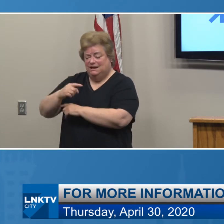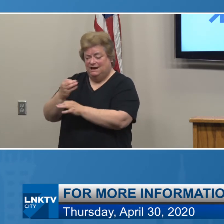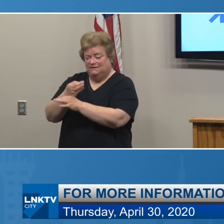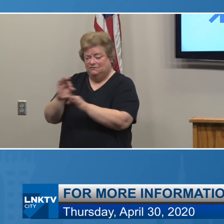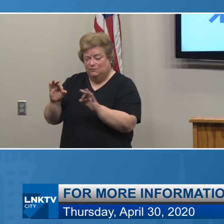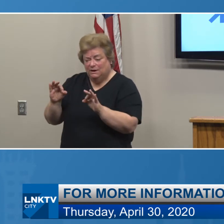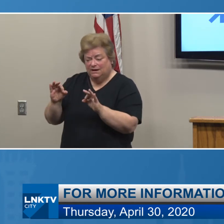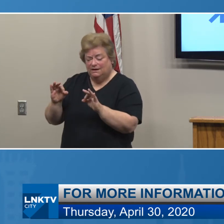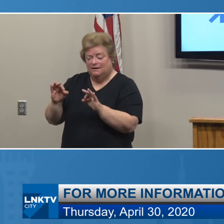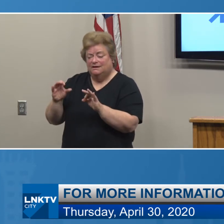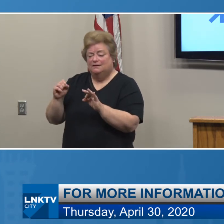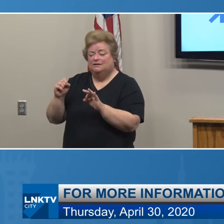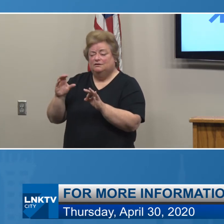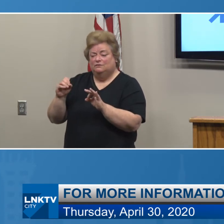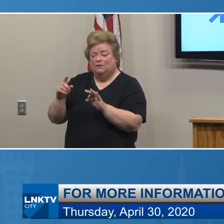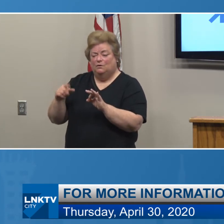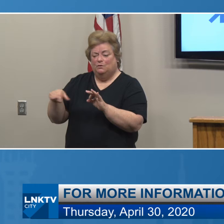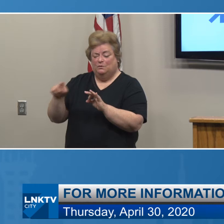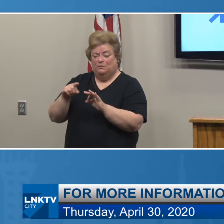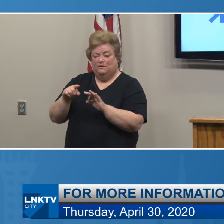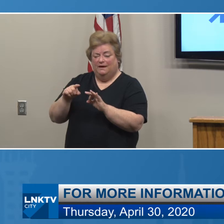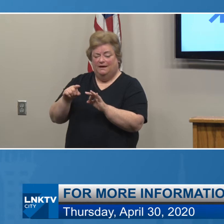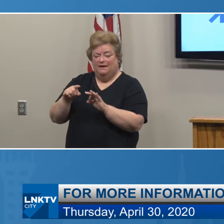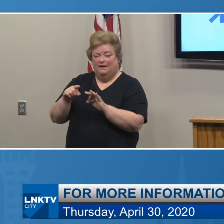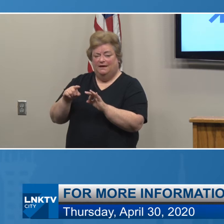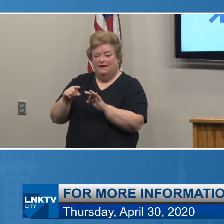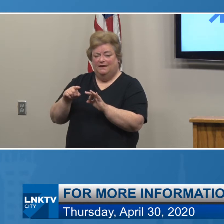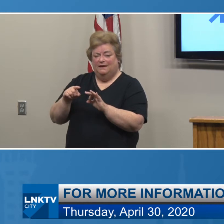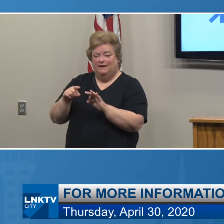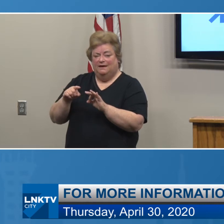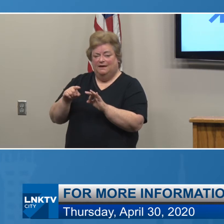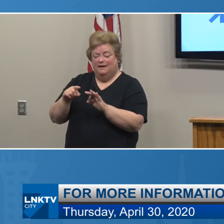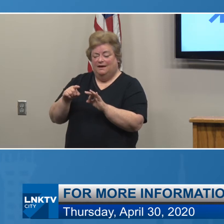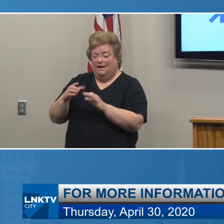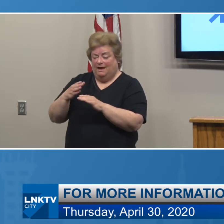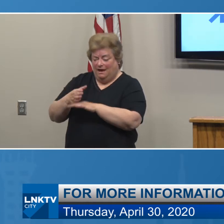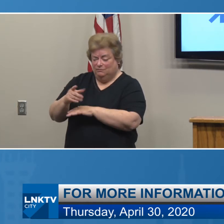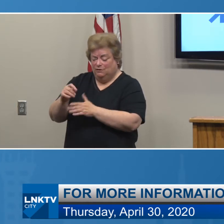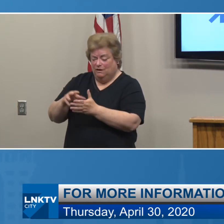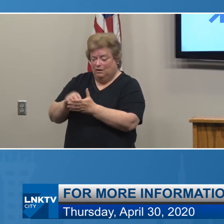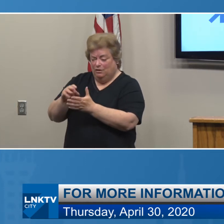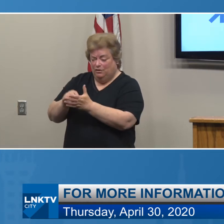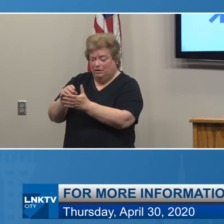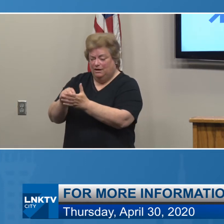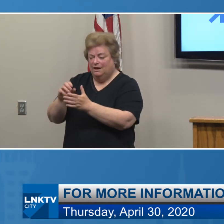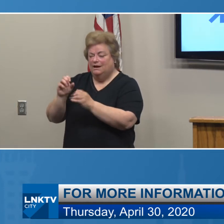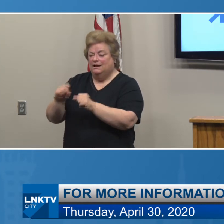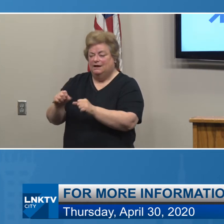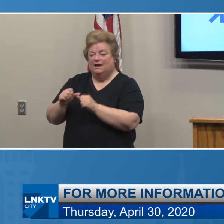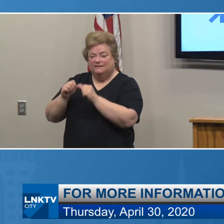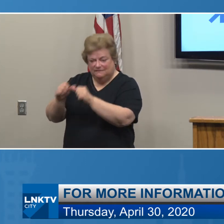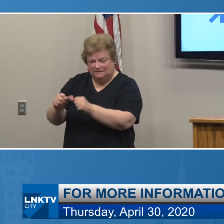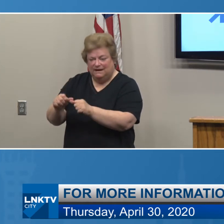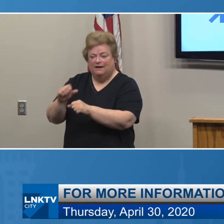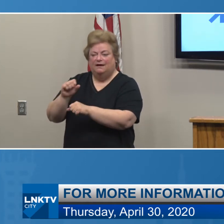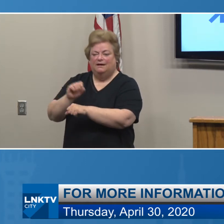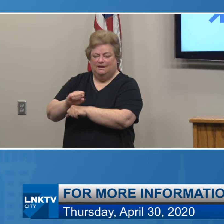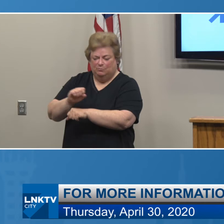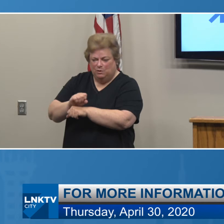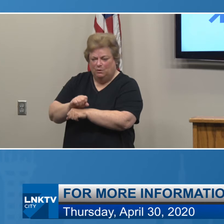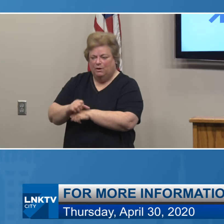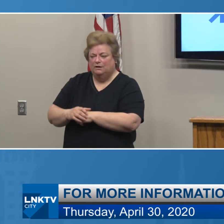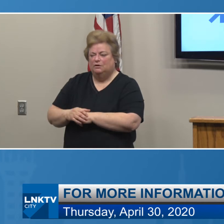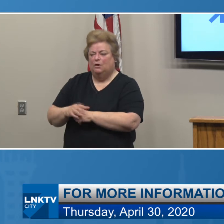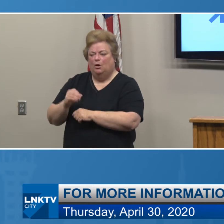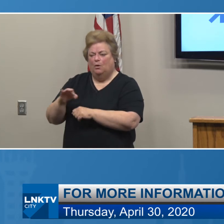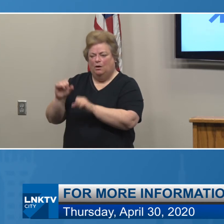or the number one thing is right after learning is staying employed, staying with the ability